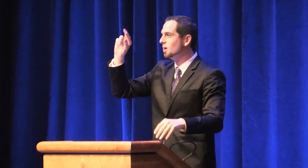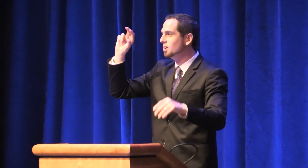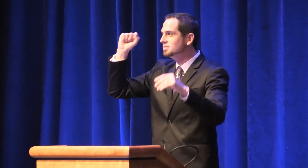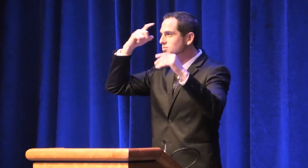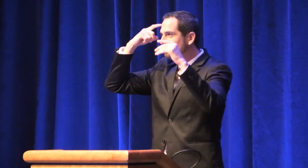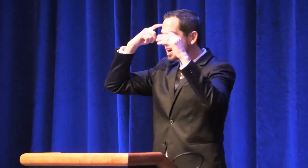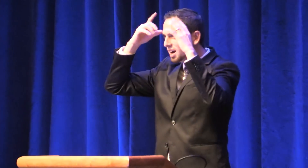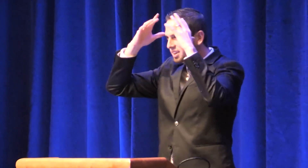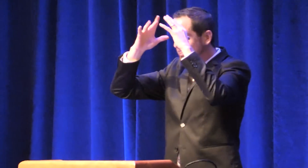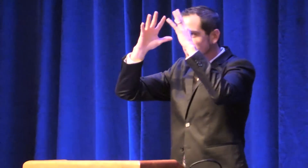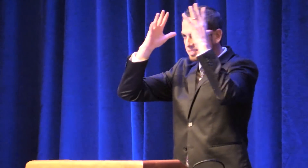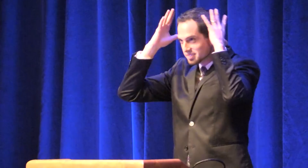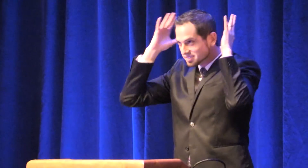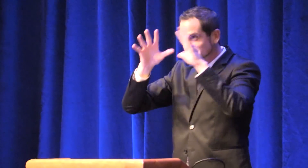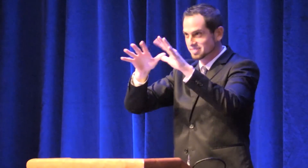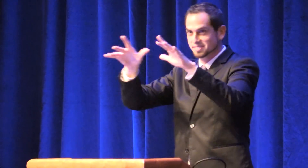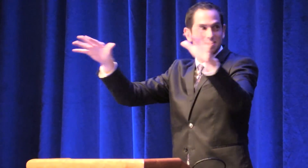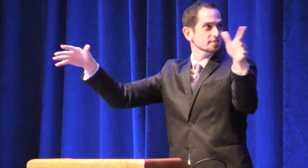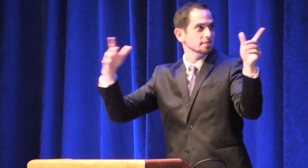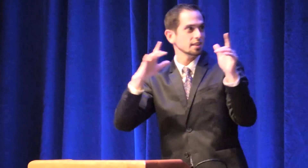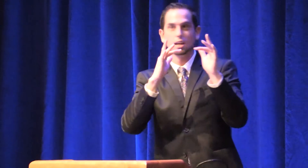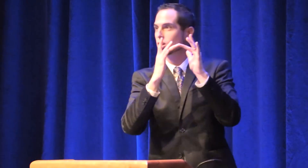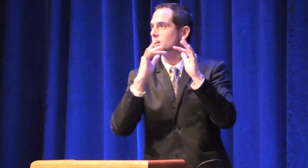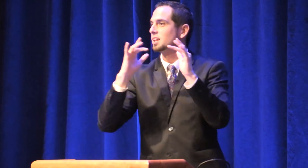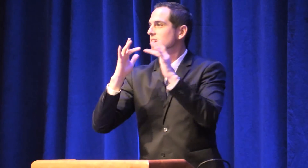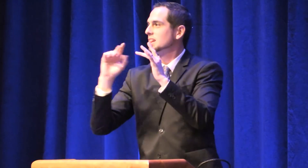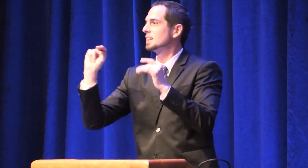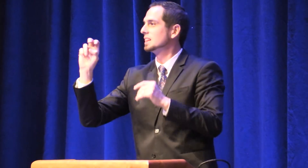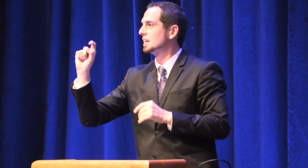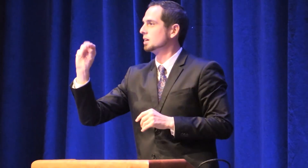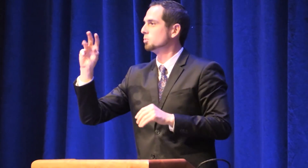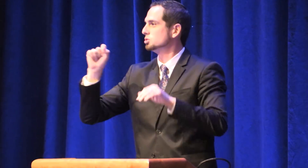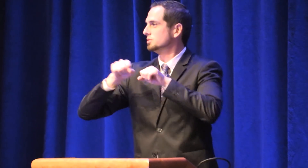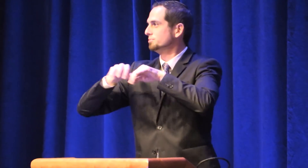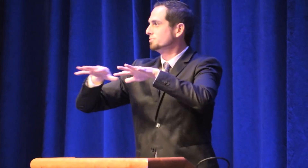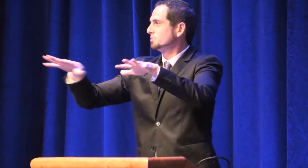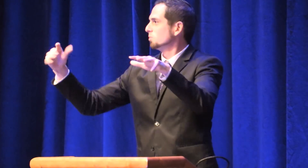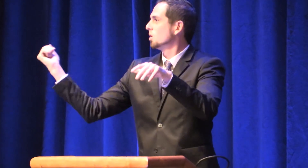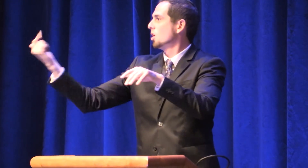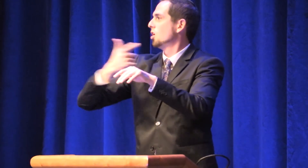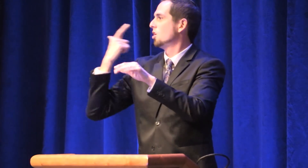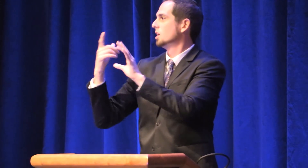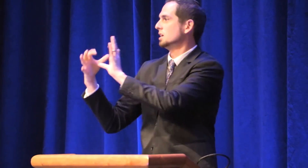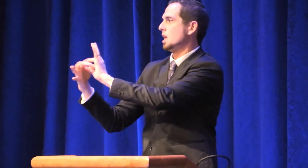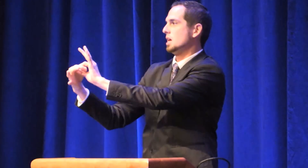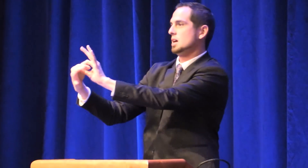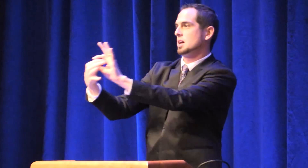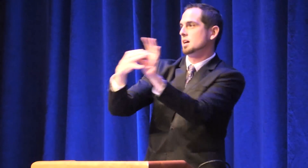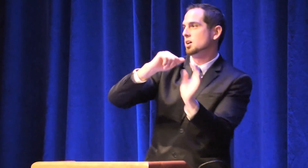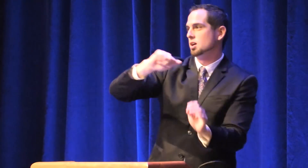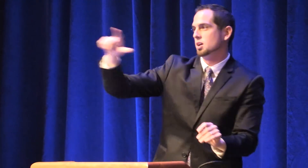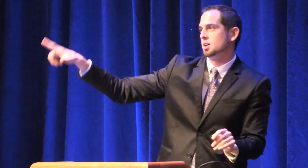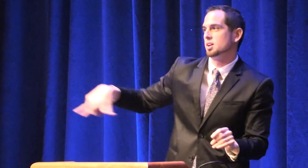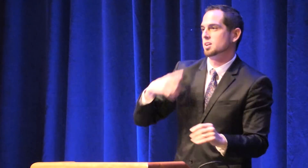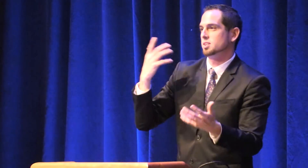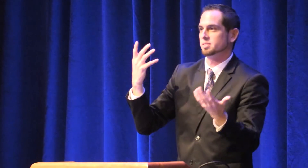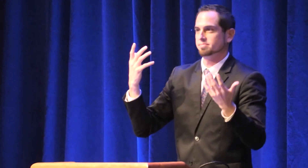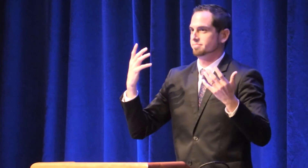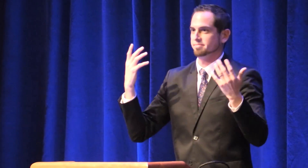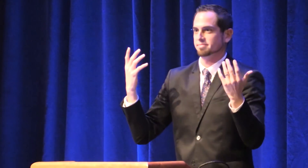To me, it looks like the brain, like the neurons, the pathways in the brain. It's the ways in which we are